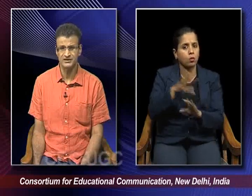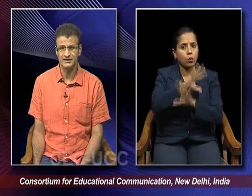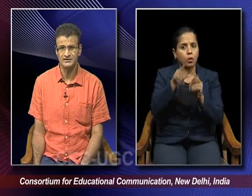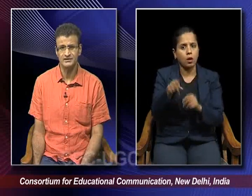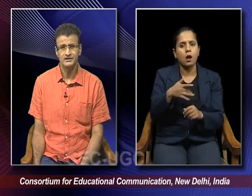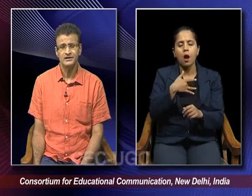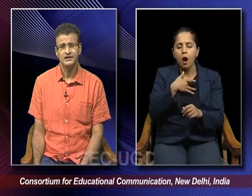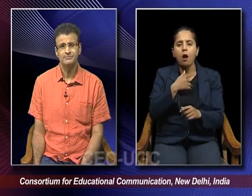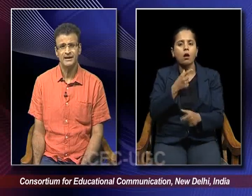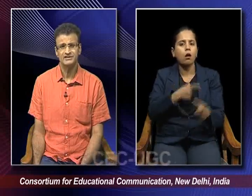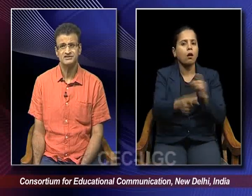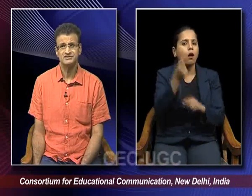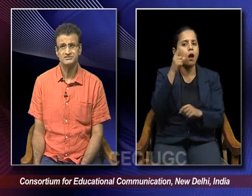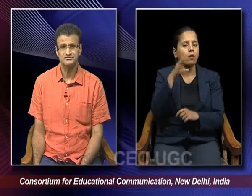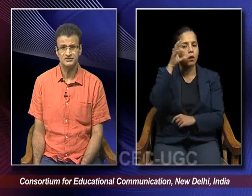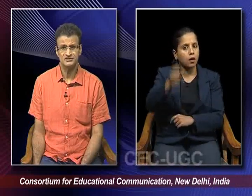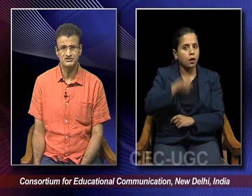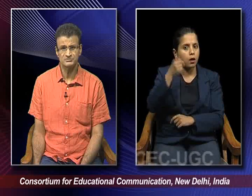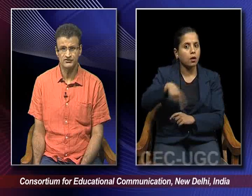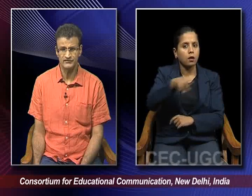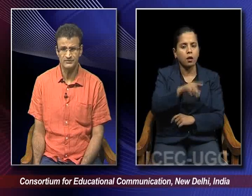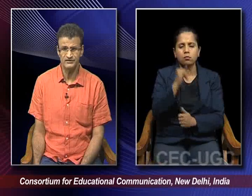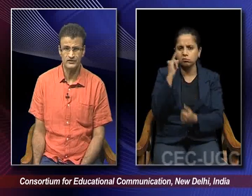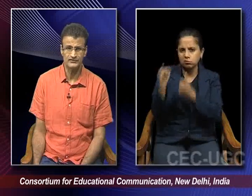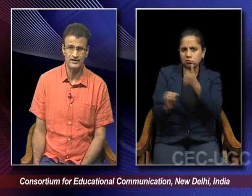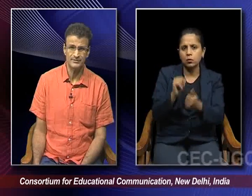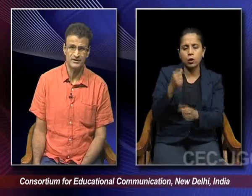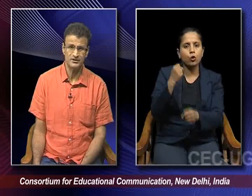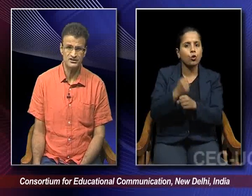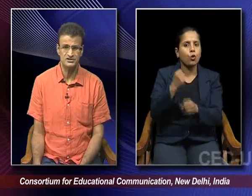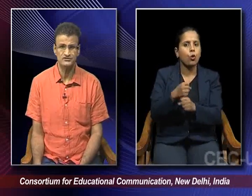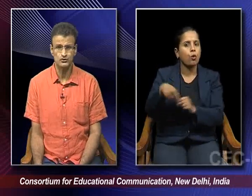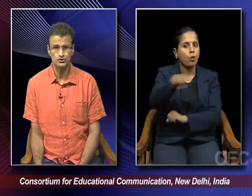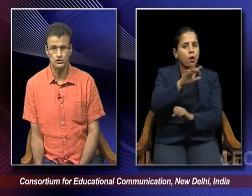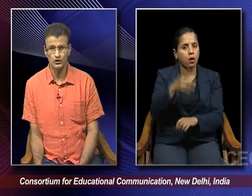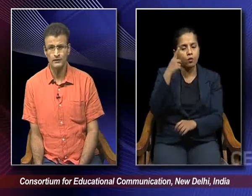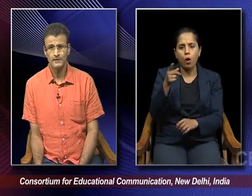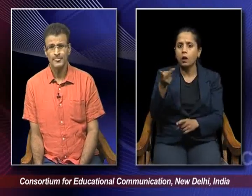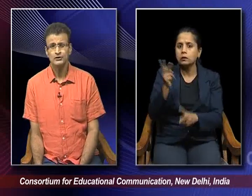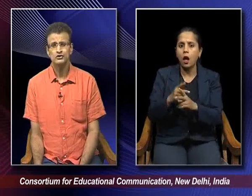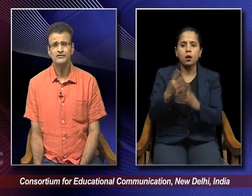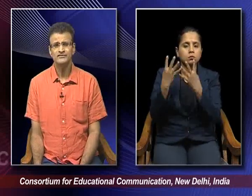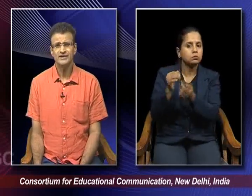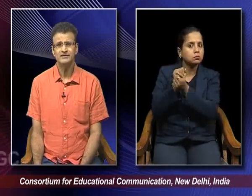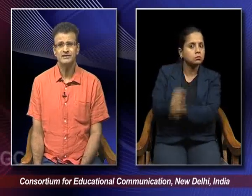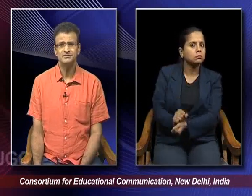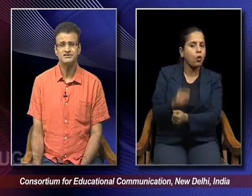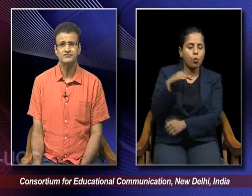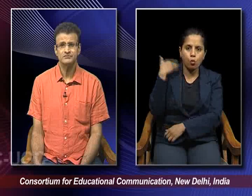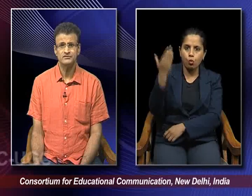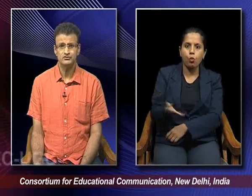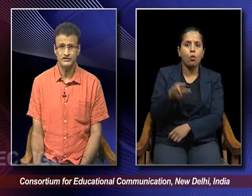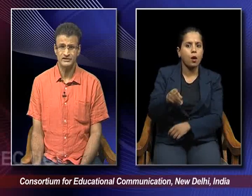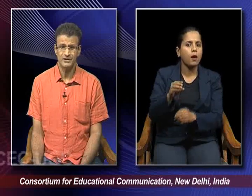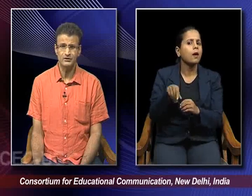with Gandhi and implies criticism of government for having kept him in custody for so long. So we find that British